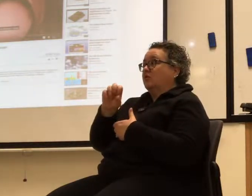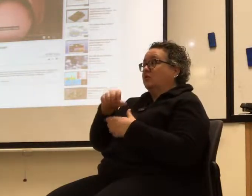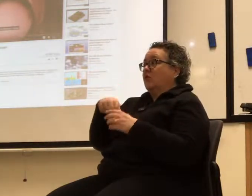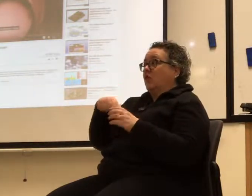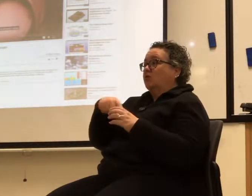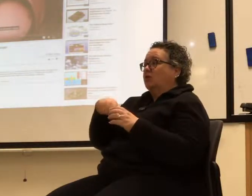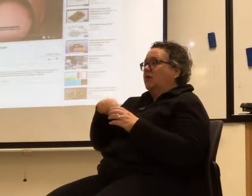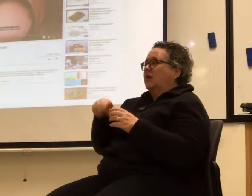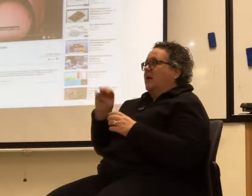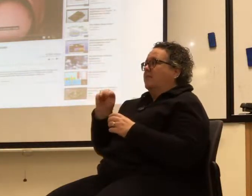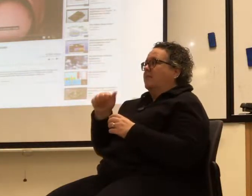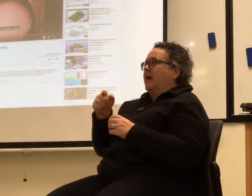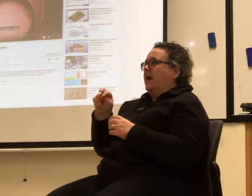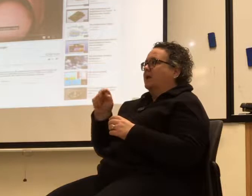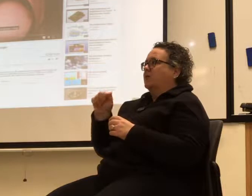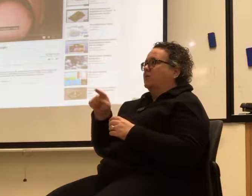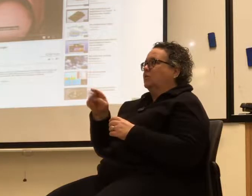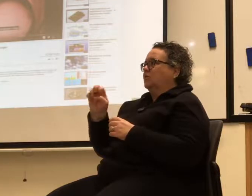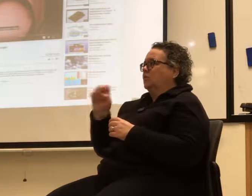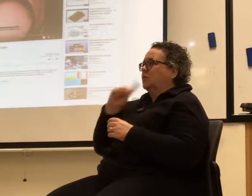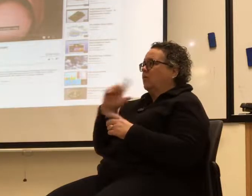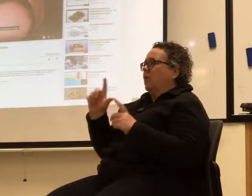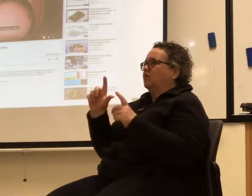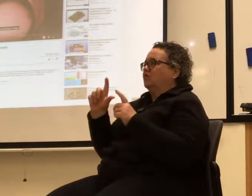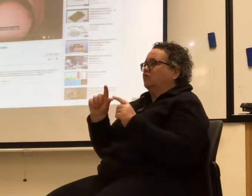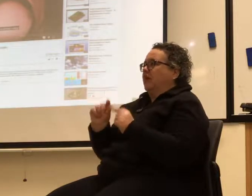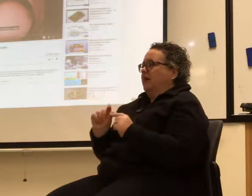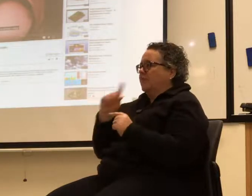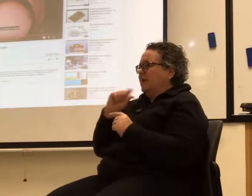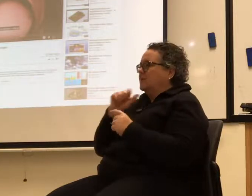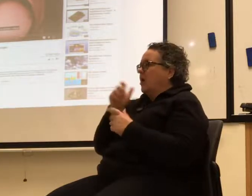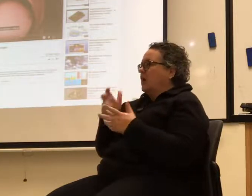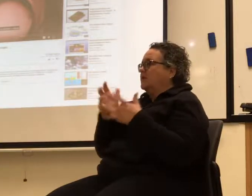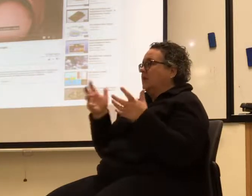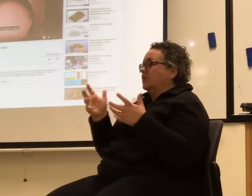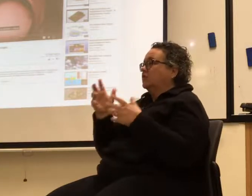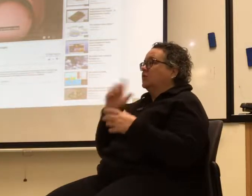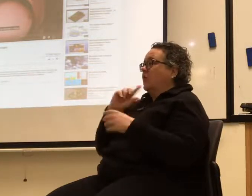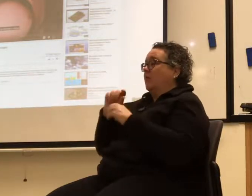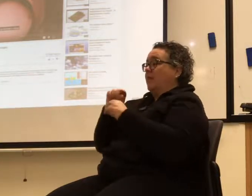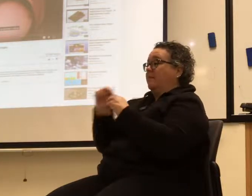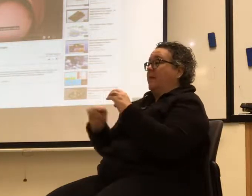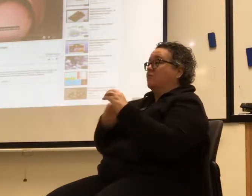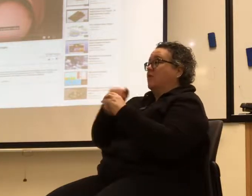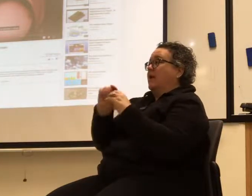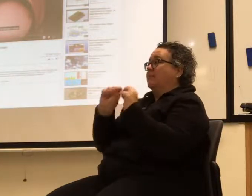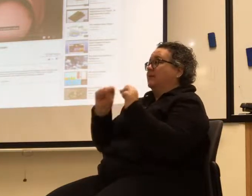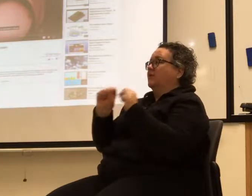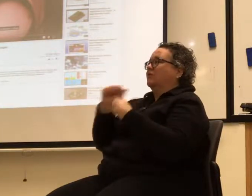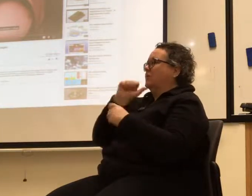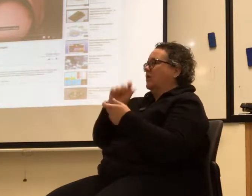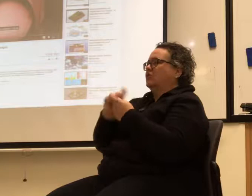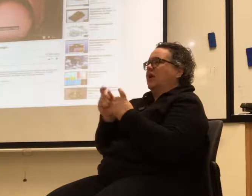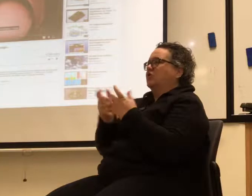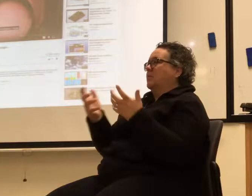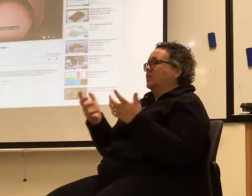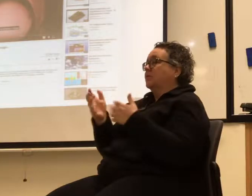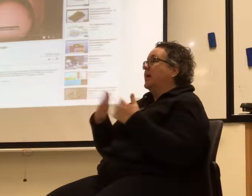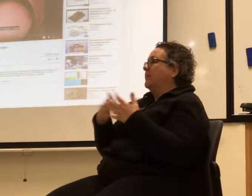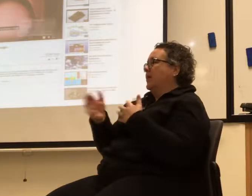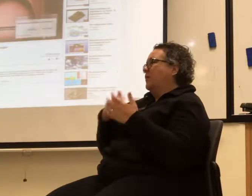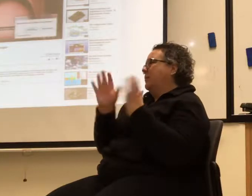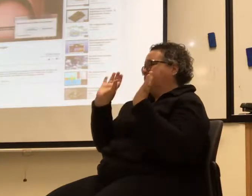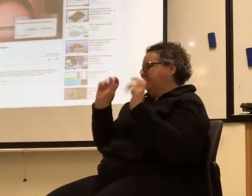of shrinks, right? Because there's not as much to influx, so the membrane potential doesn't change as much. Okay,